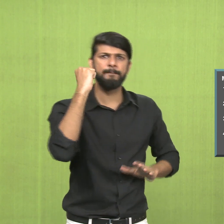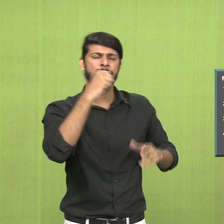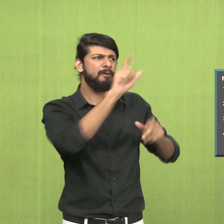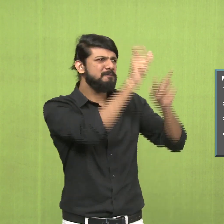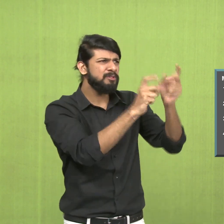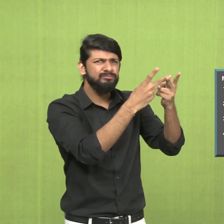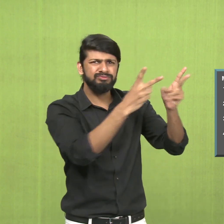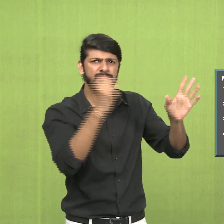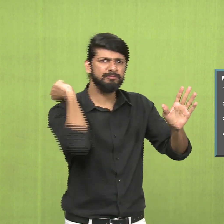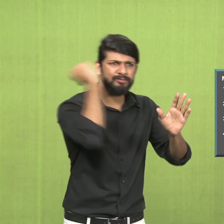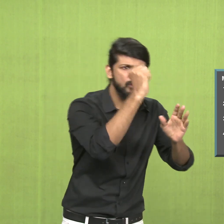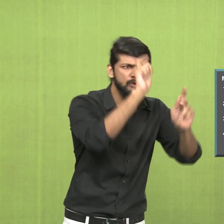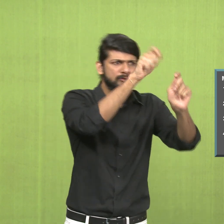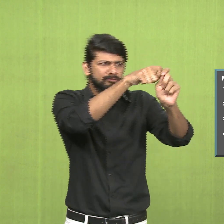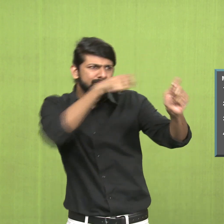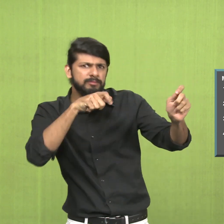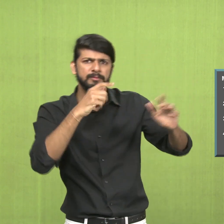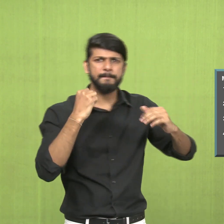depicted hunting scenes.